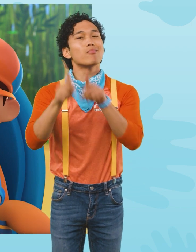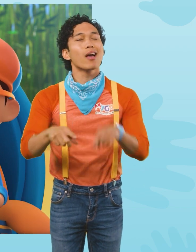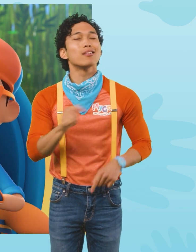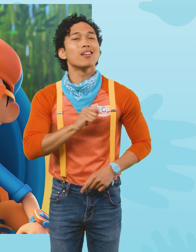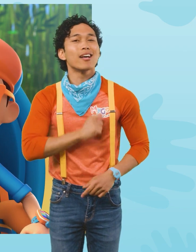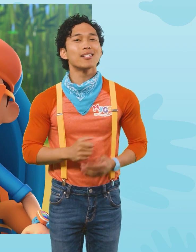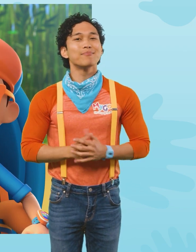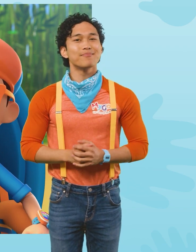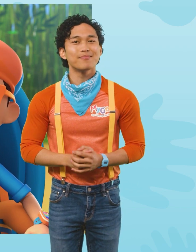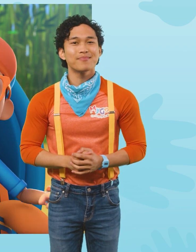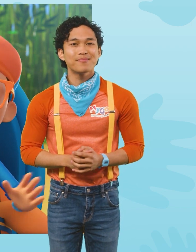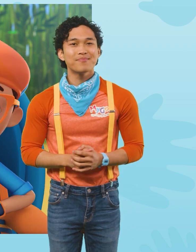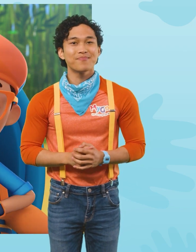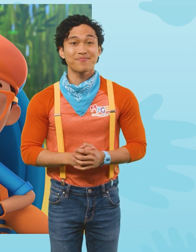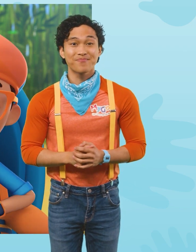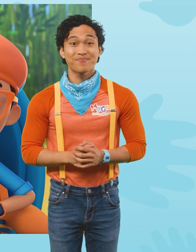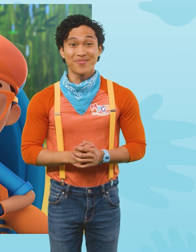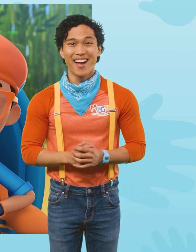tabs.